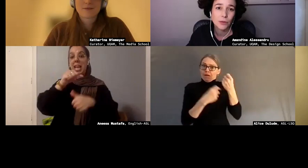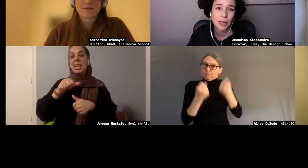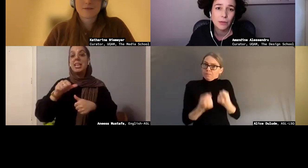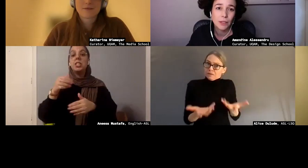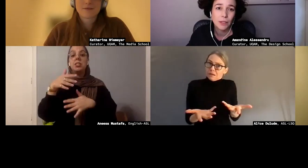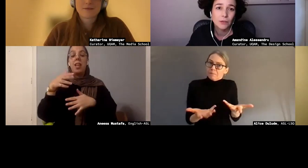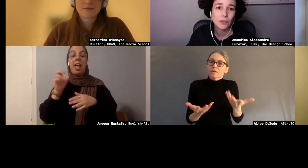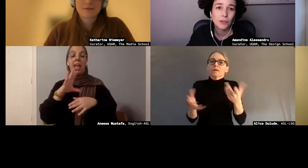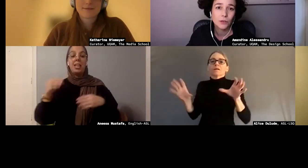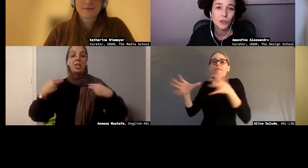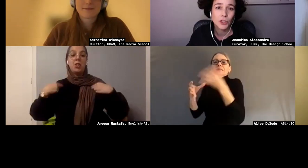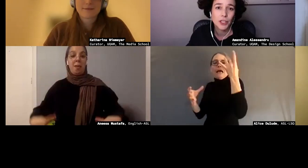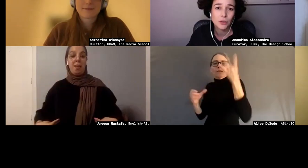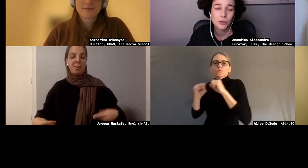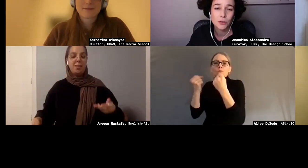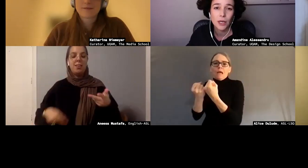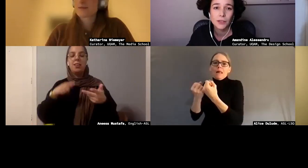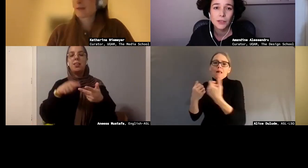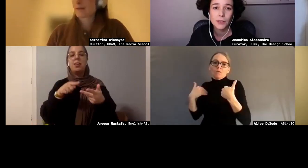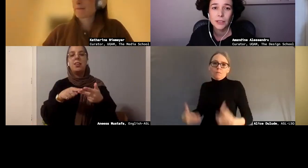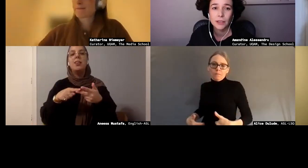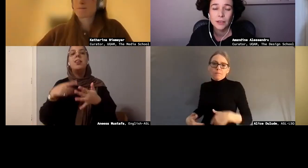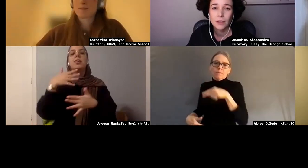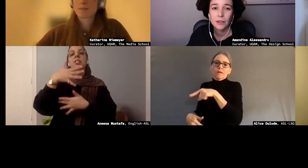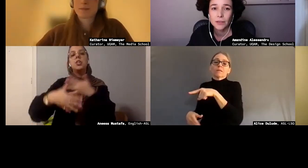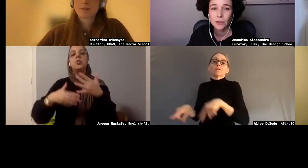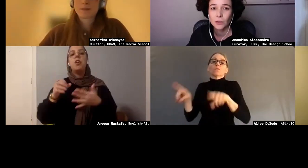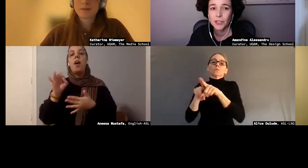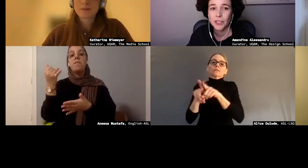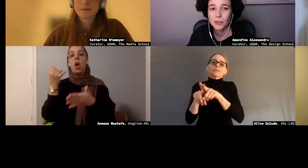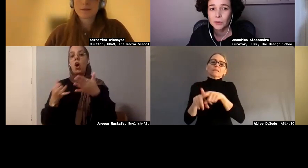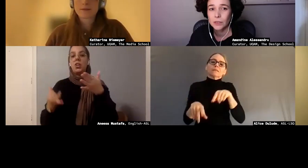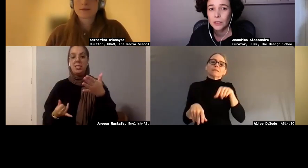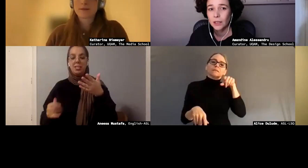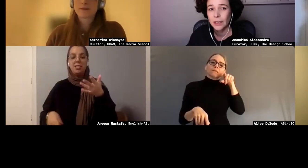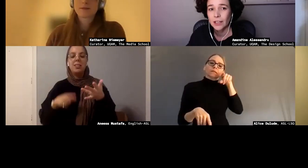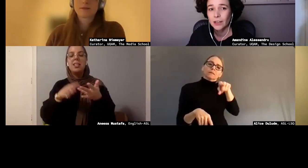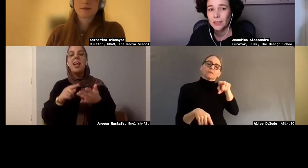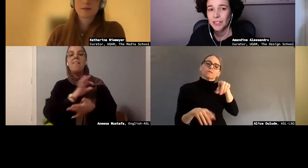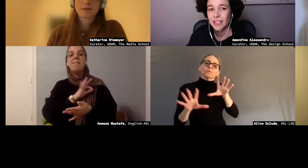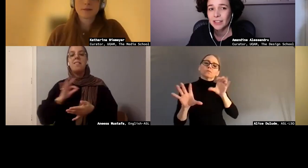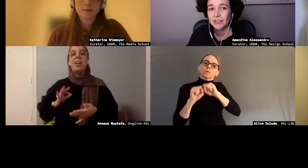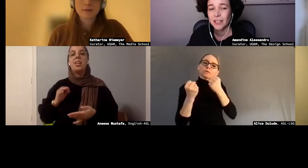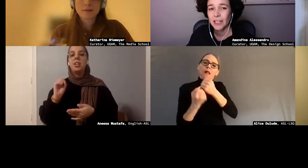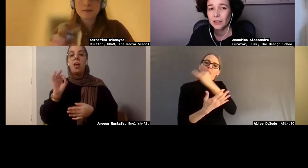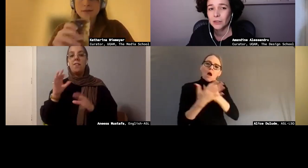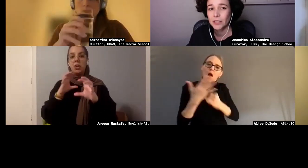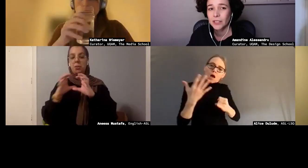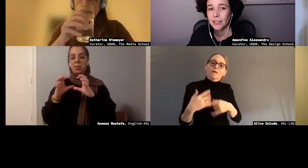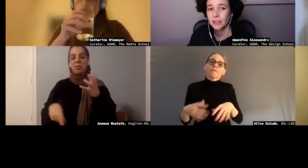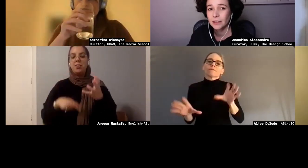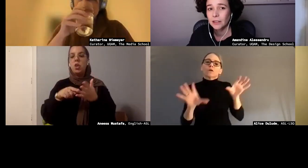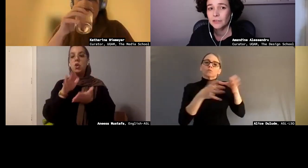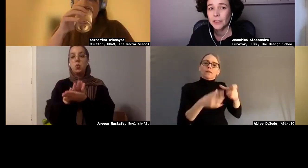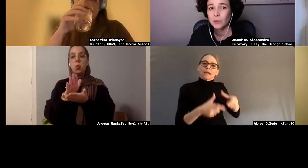UQAM, the Centre de Recherche Culture Art Société, the Faculté de Communication, École des Médias, École de